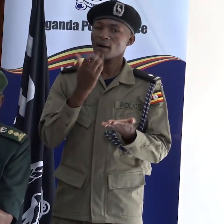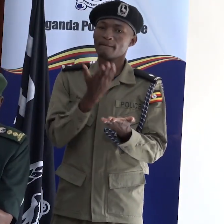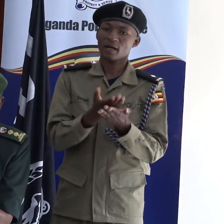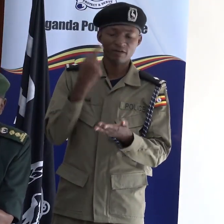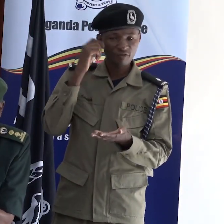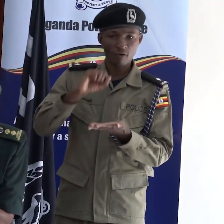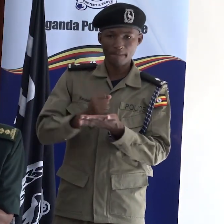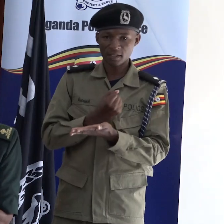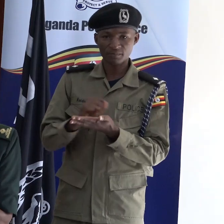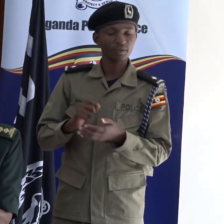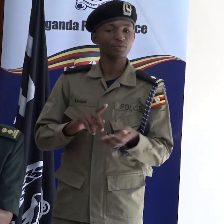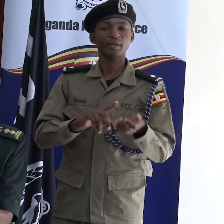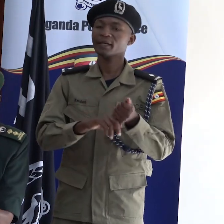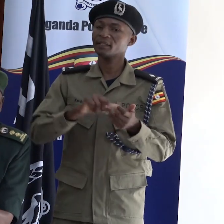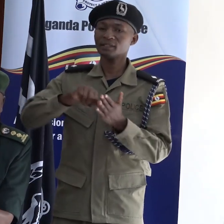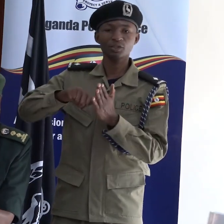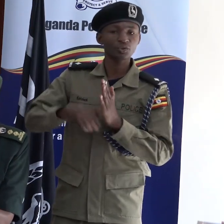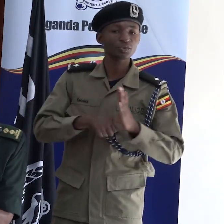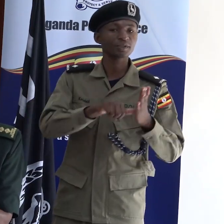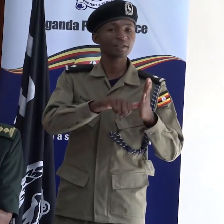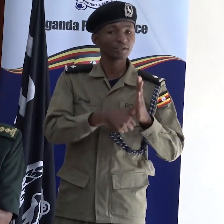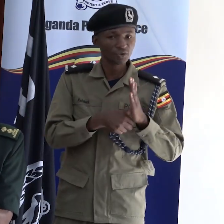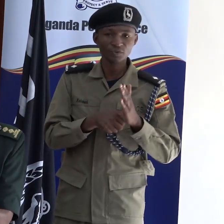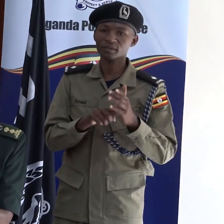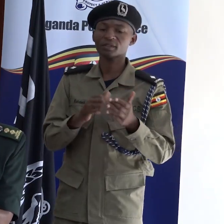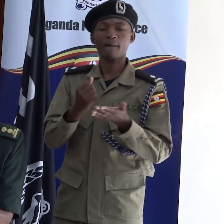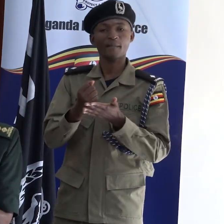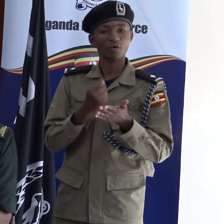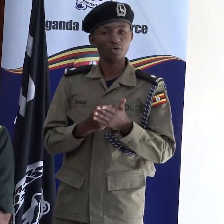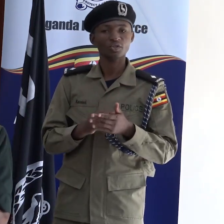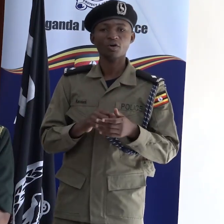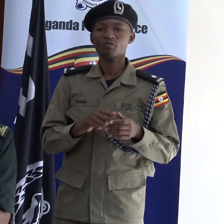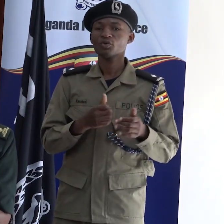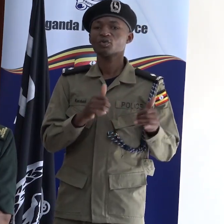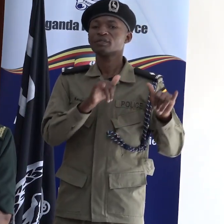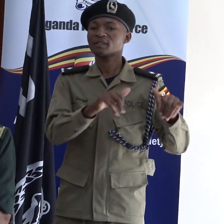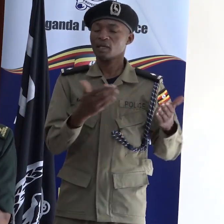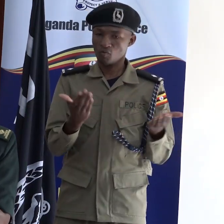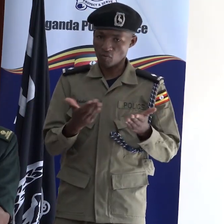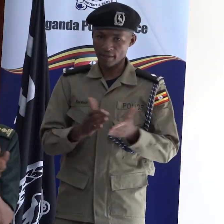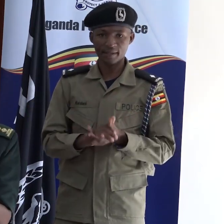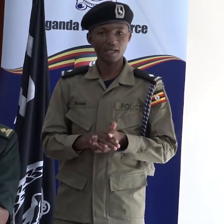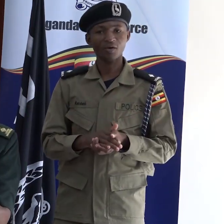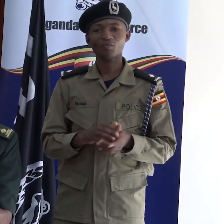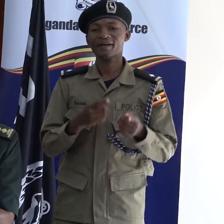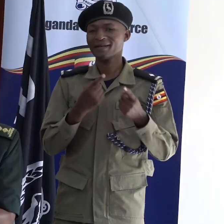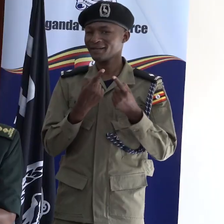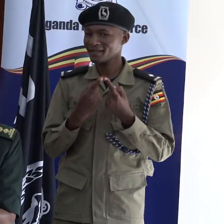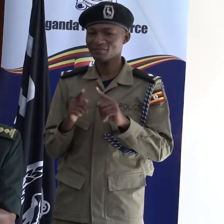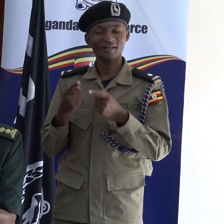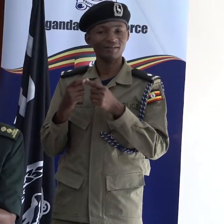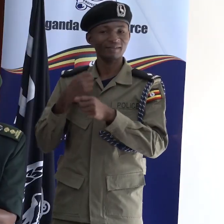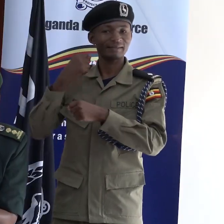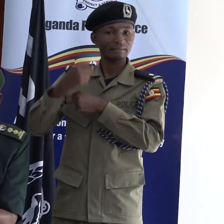have gotten issues to do with citizenship, and therefore your passport has been deferred for quite a number of